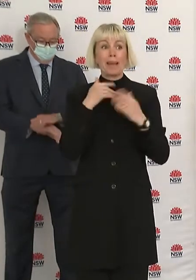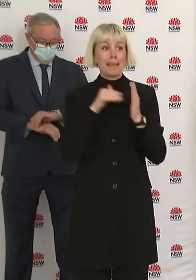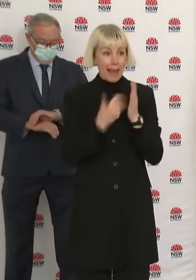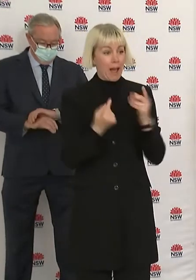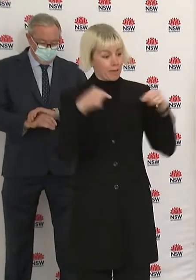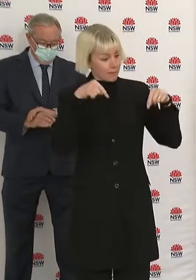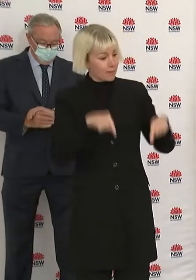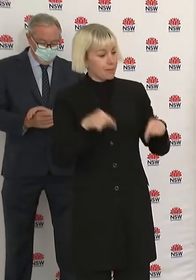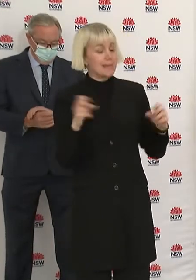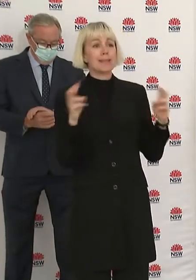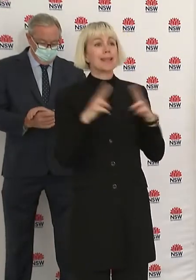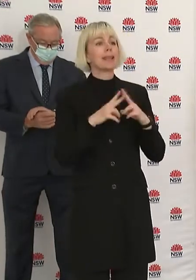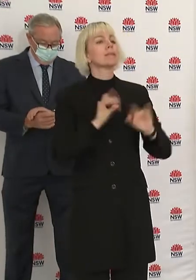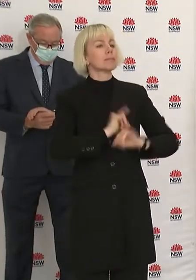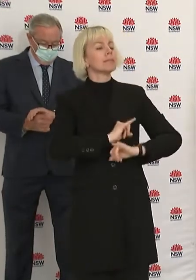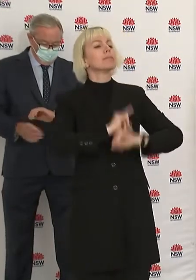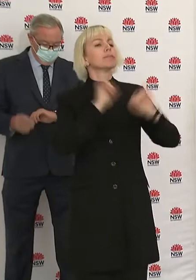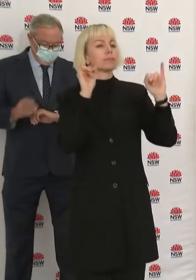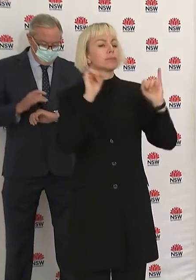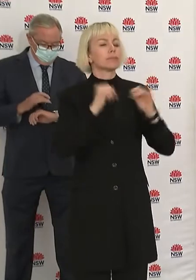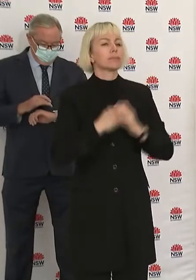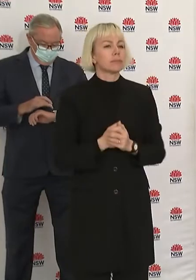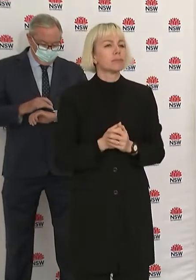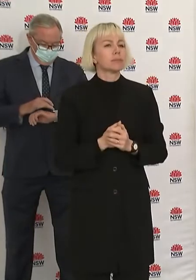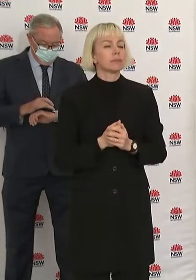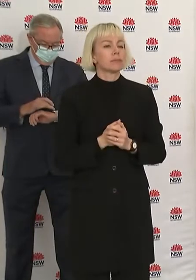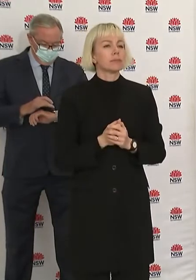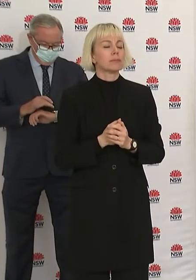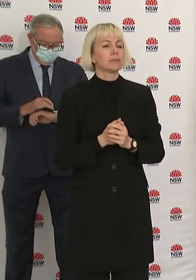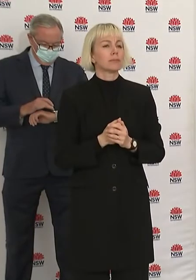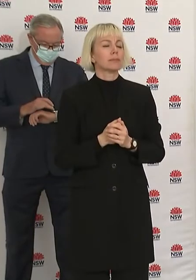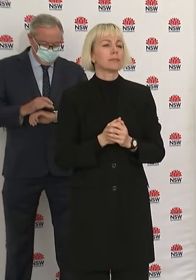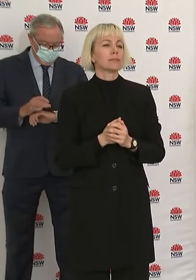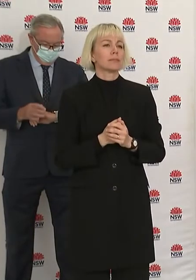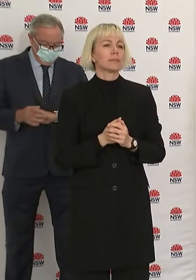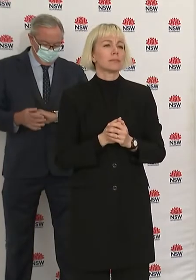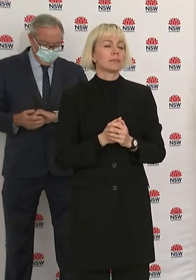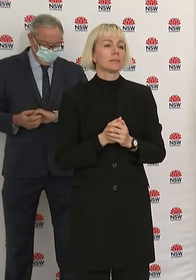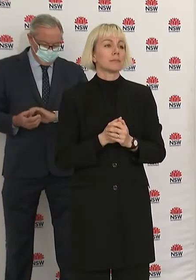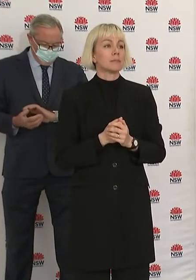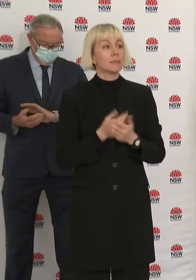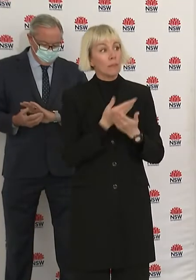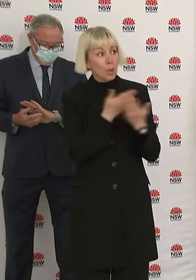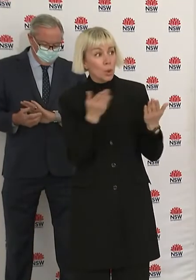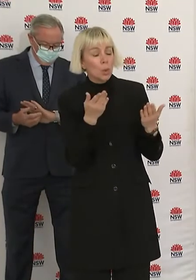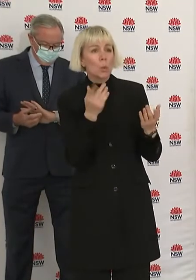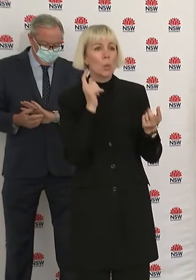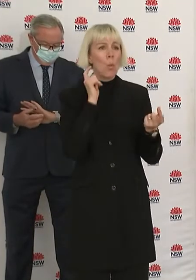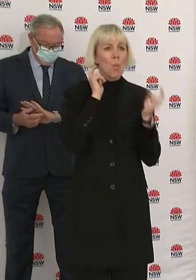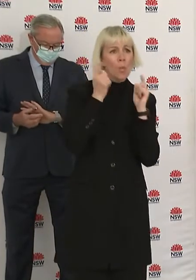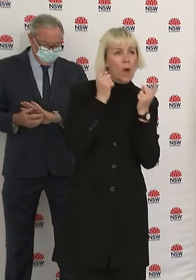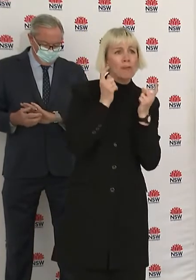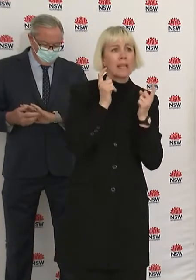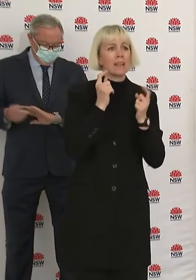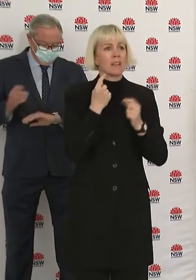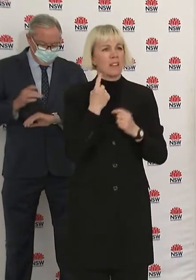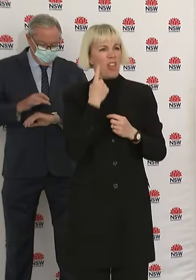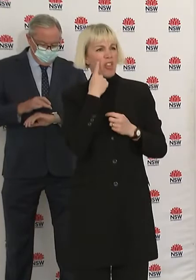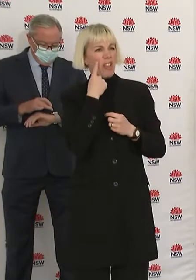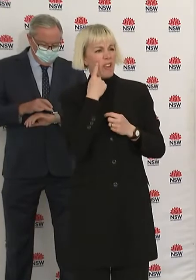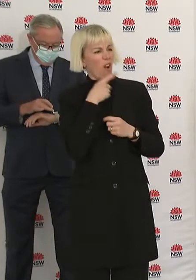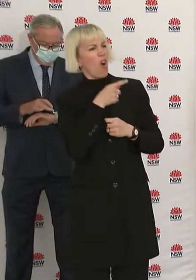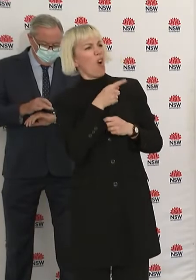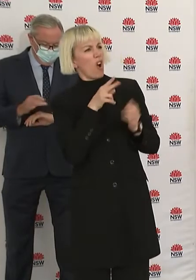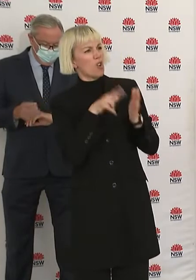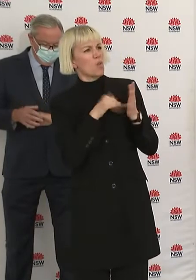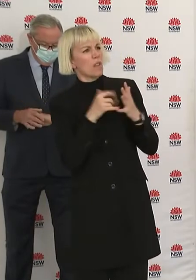what we will be doing in terms of taking action. But I also want to allay any concerns. Please know that we are not the type of government, and